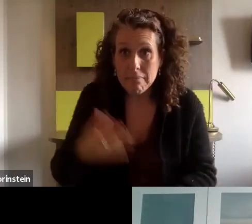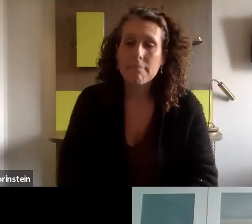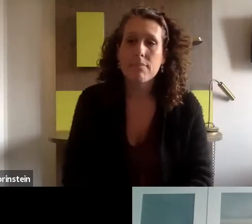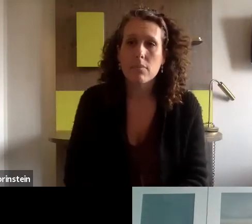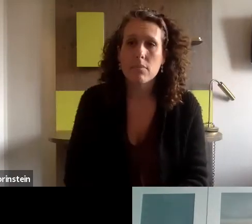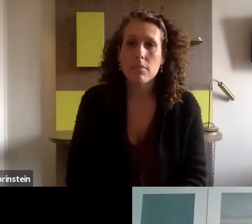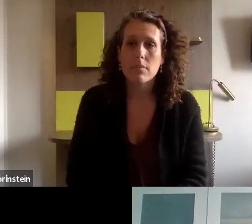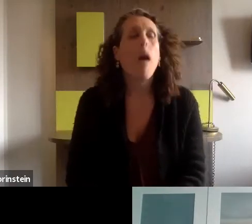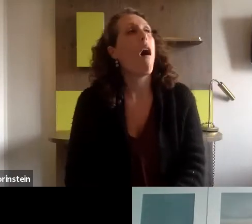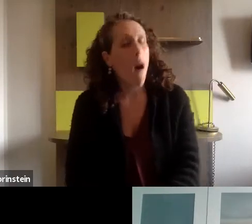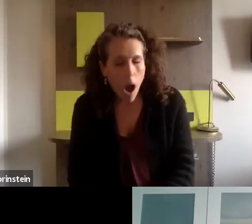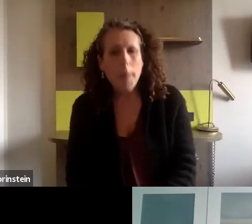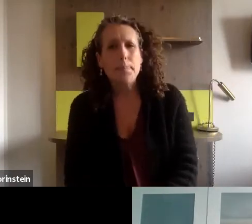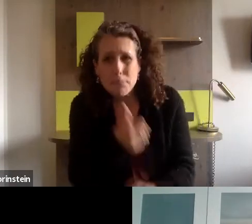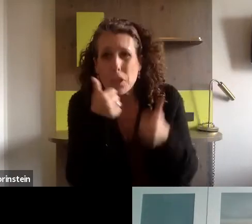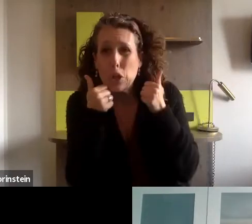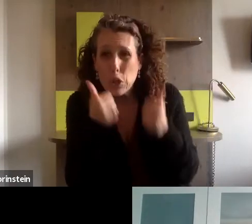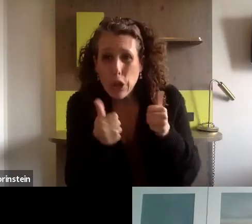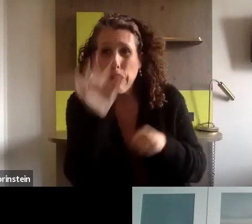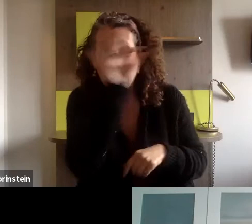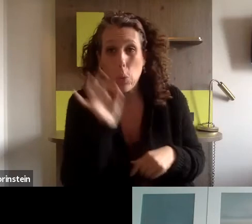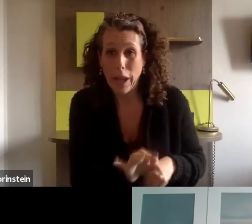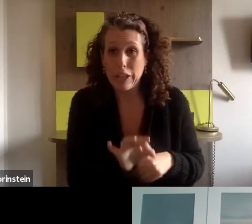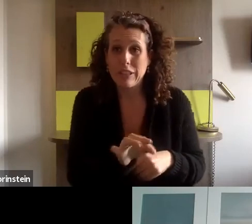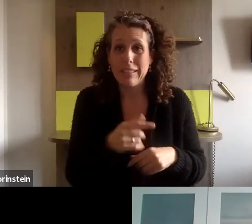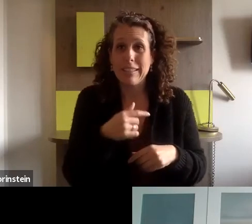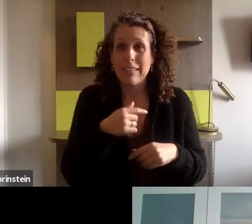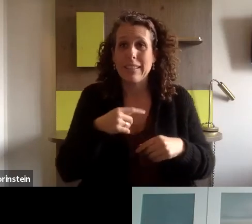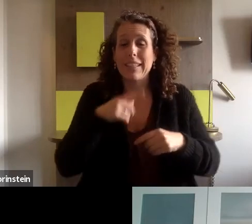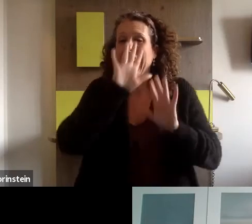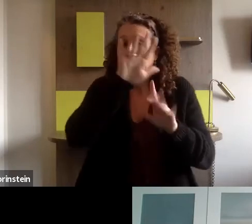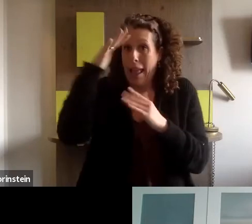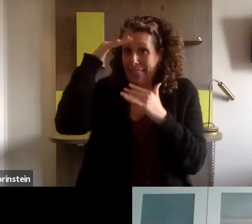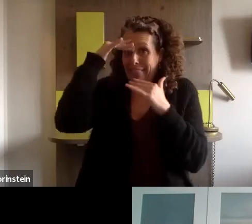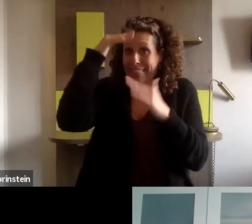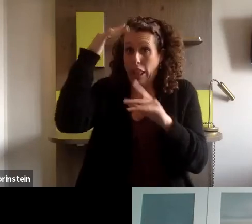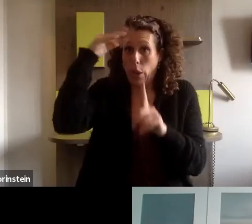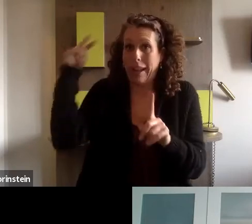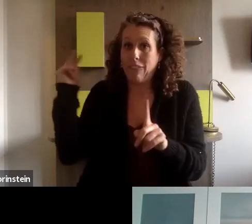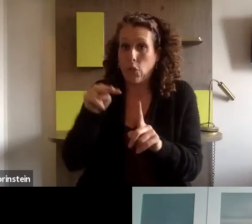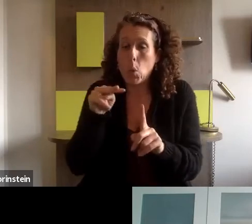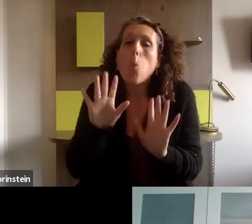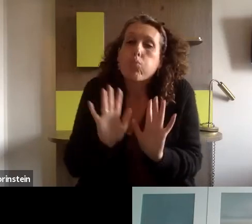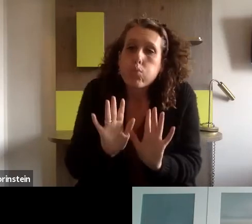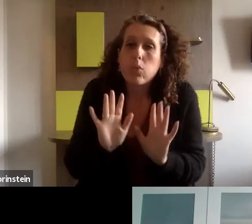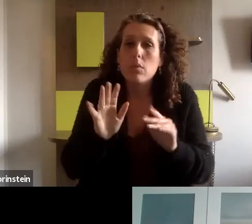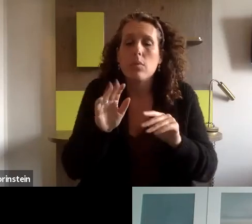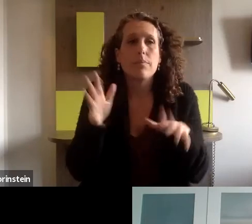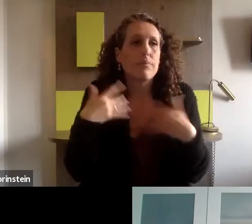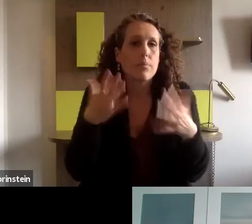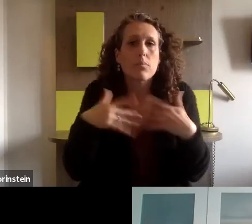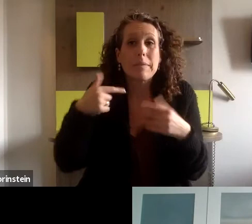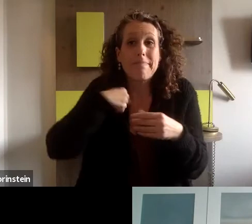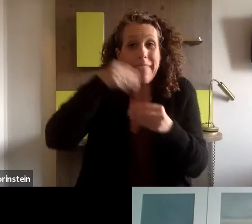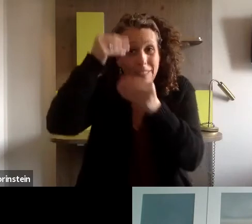Yes, that's a very good question. I have to admit that I don't, from a theoretical point of view, I know both classical